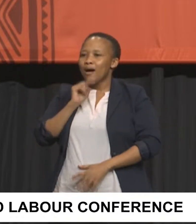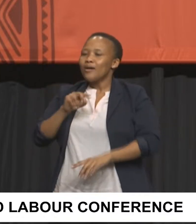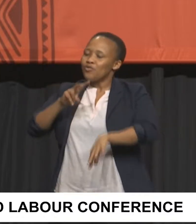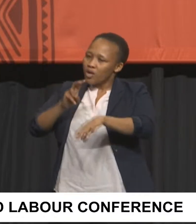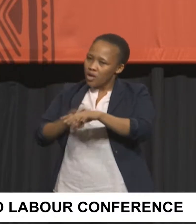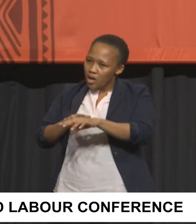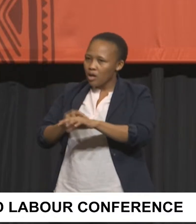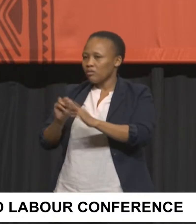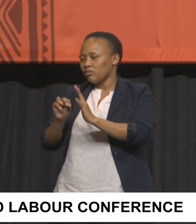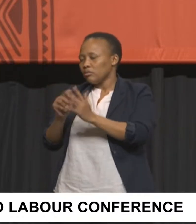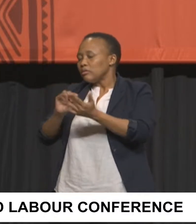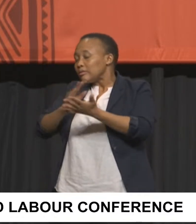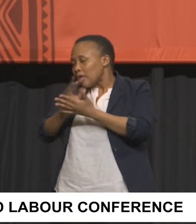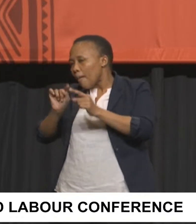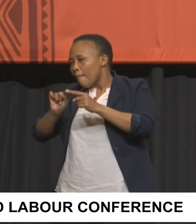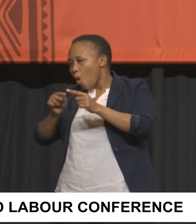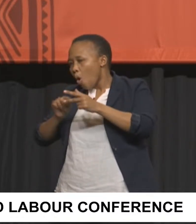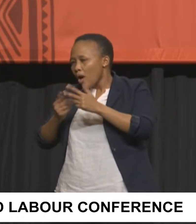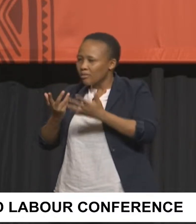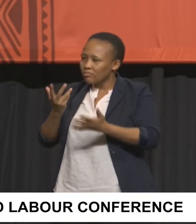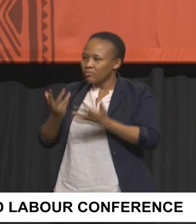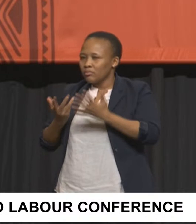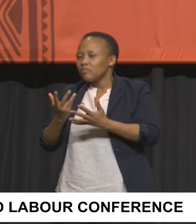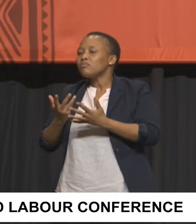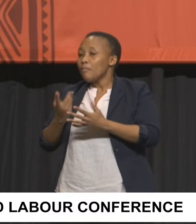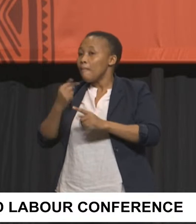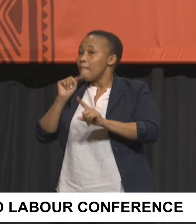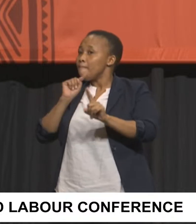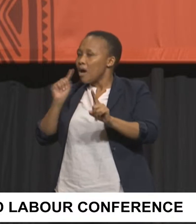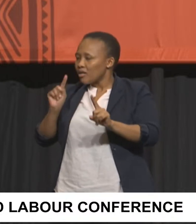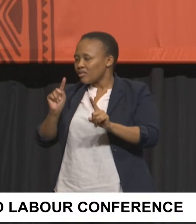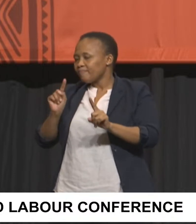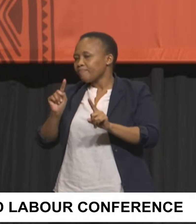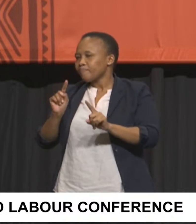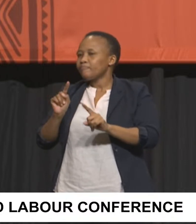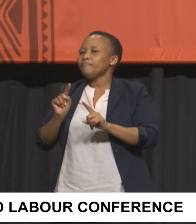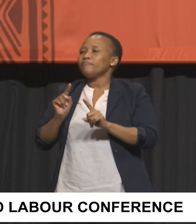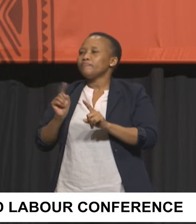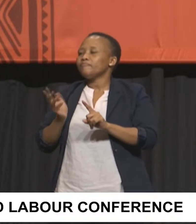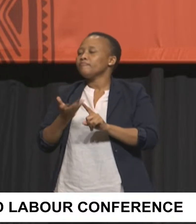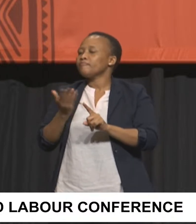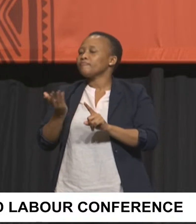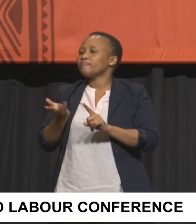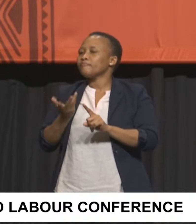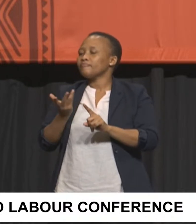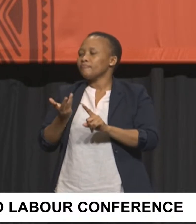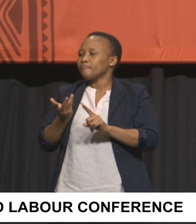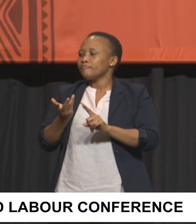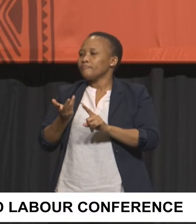including that you'll hear about child labor from all facets. We know that there has been